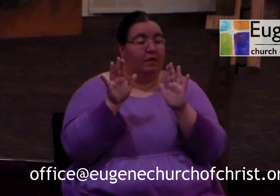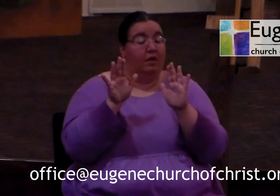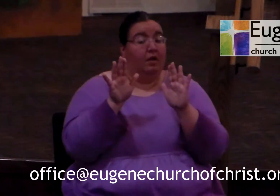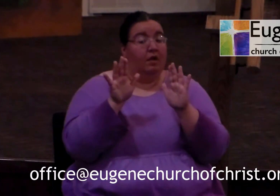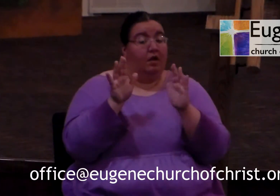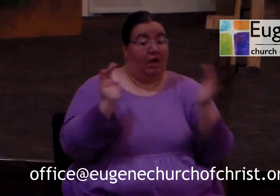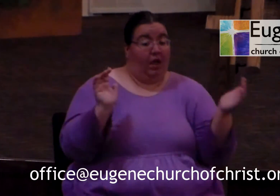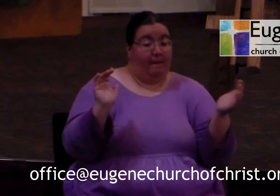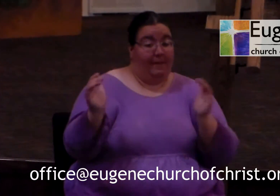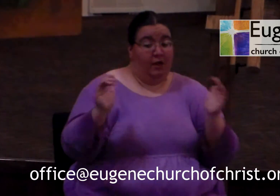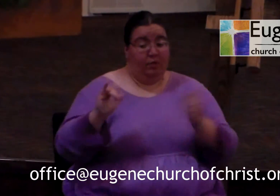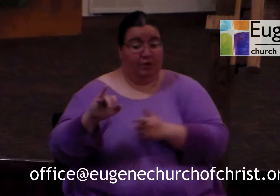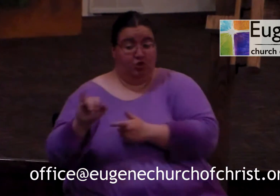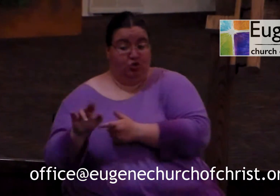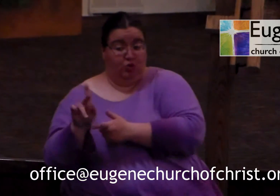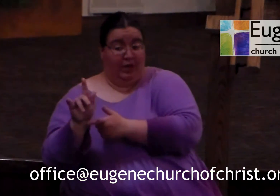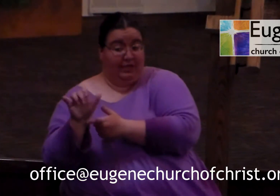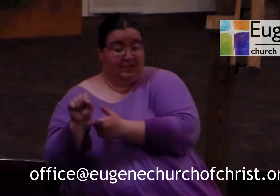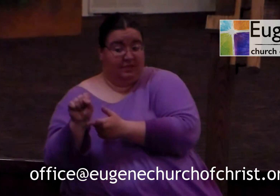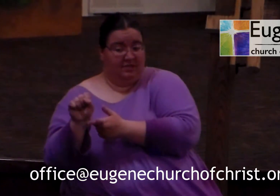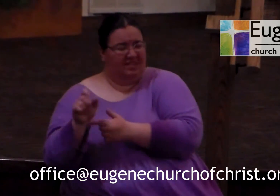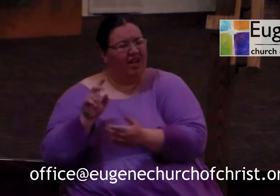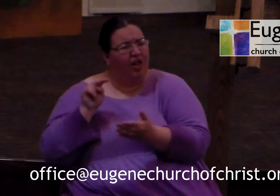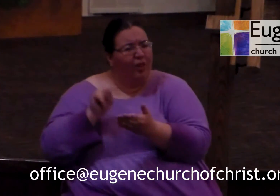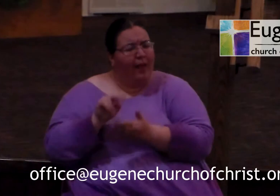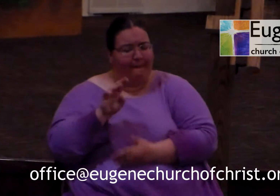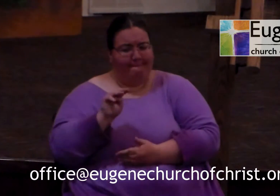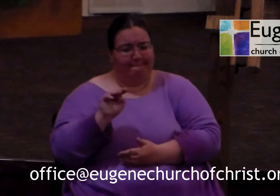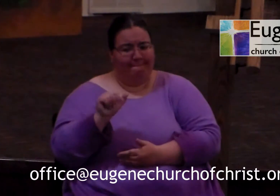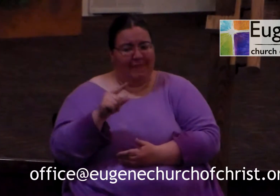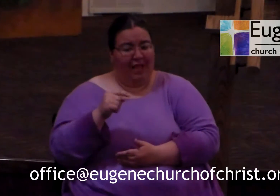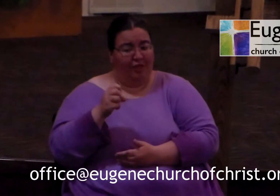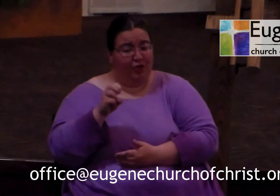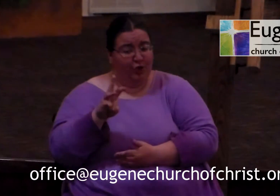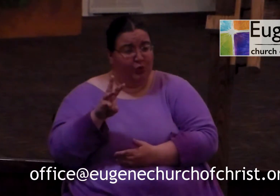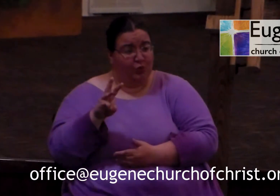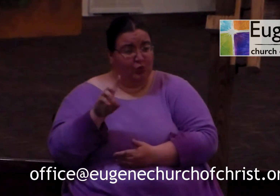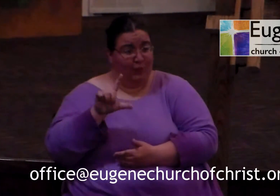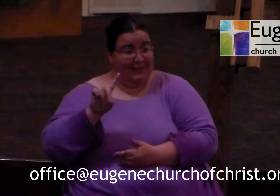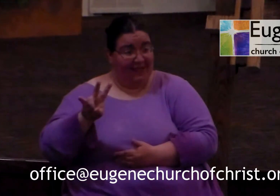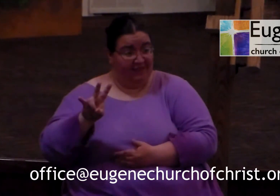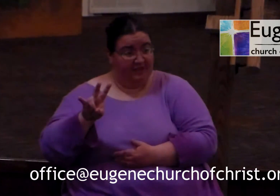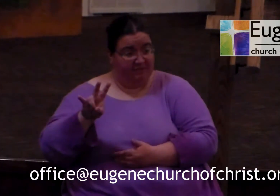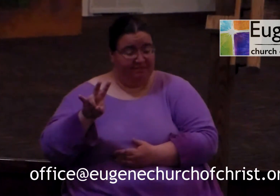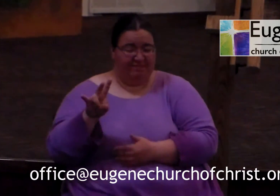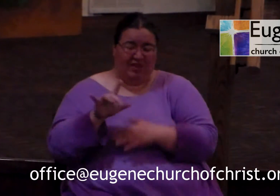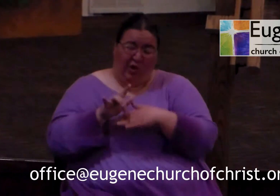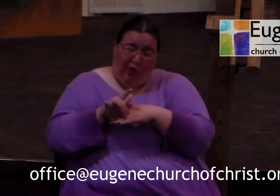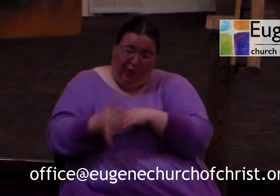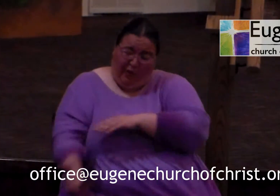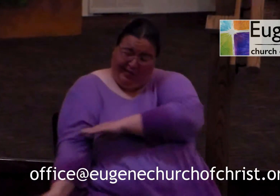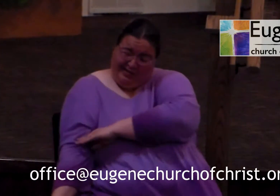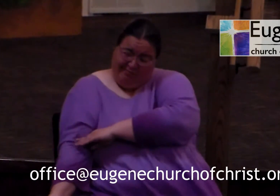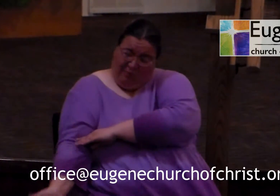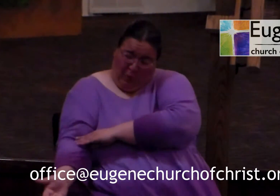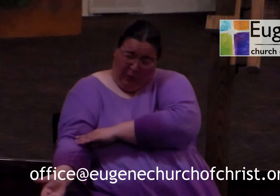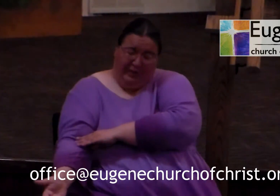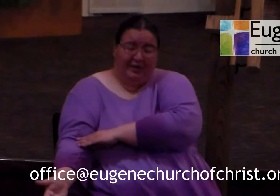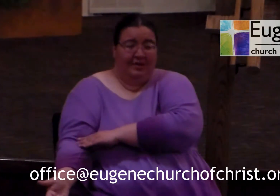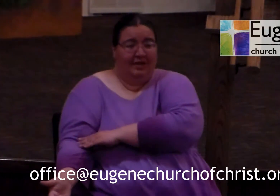for a second, at the beginning of the chapter, it says, early in the morning, all the chief priests and elders of the people came to the decision to put Jesus to